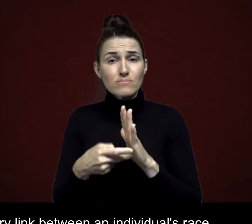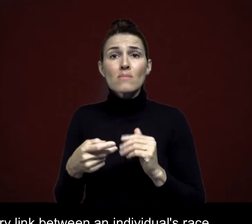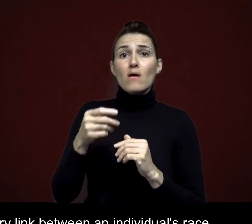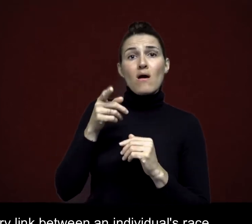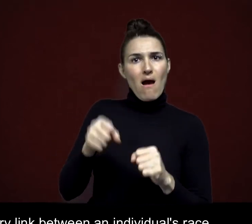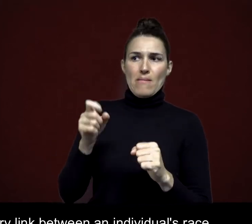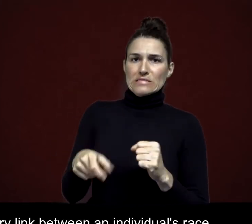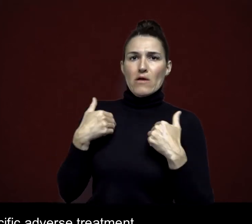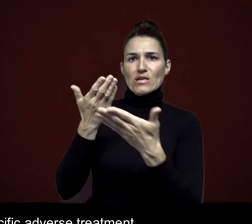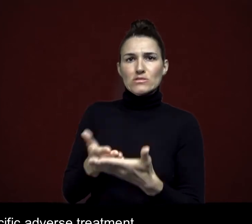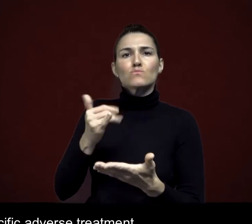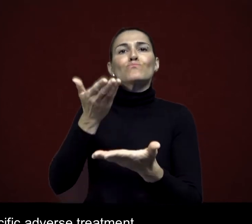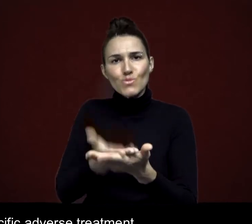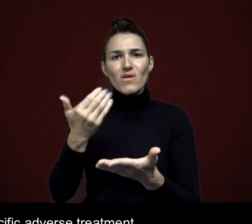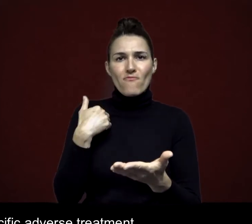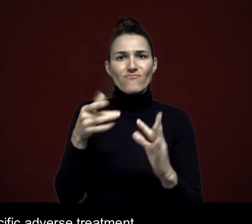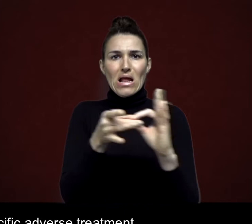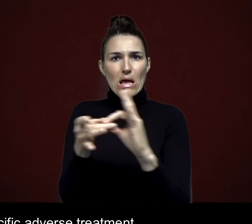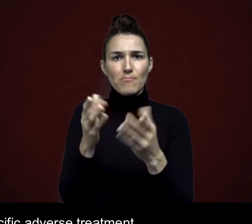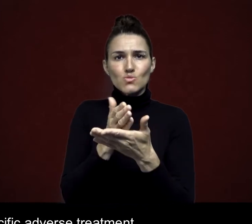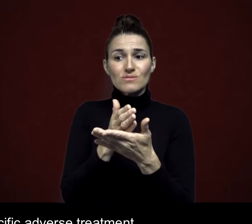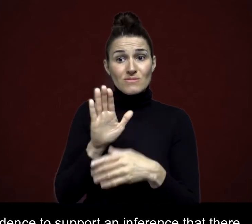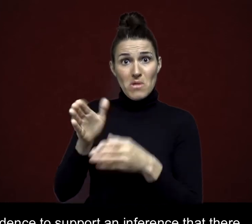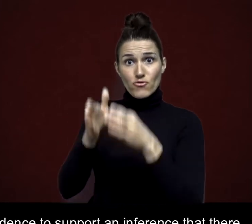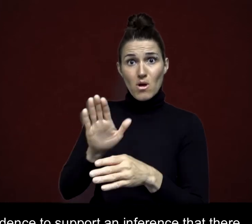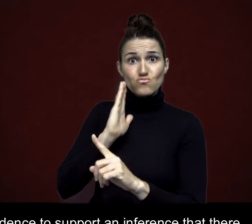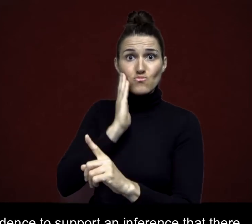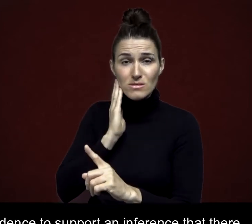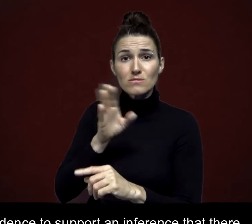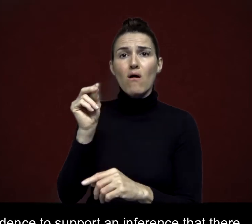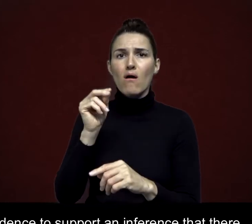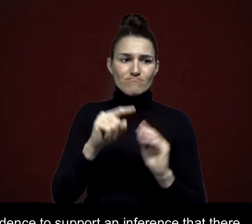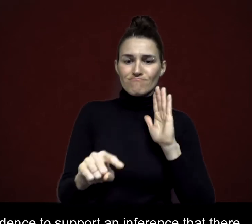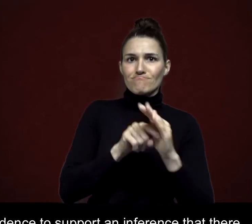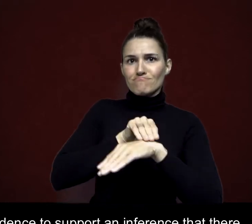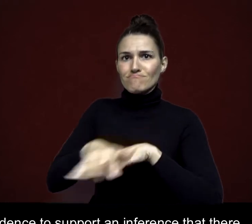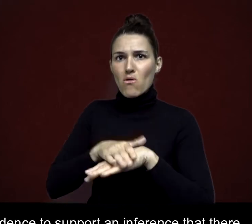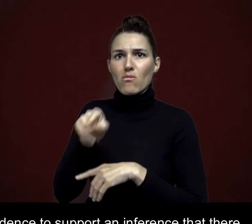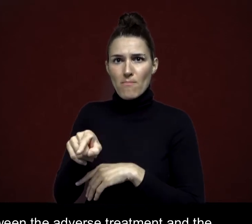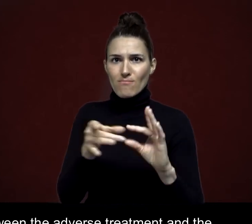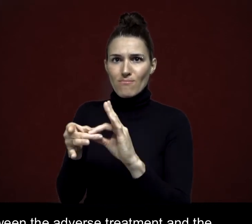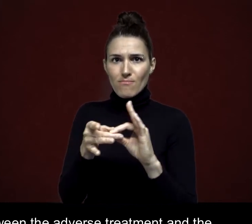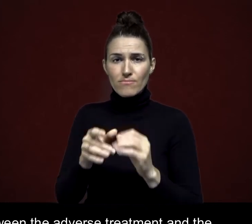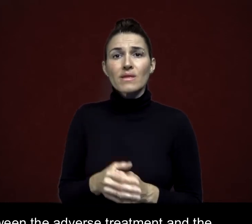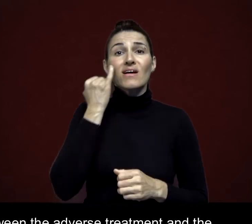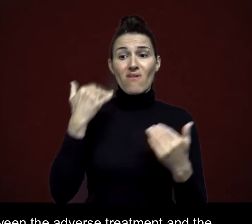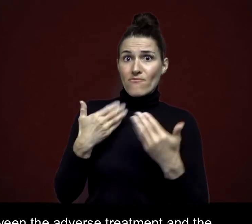individual's race and the specific adverse treatment. If there's evidence to support an inference that there is a link between the adverse